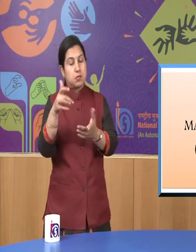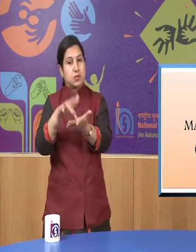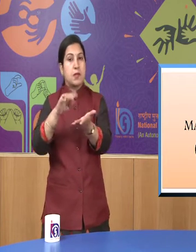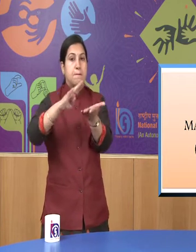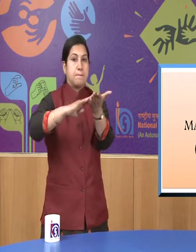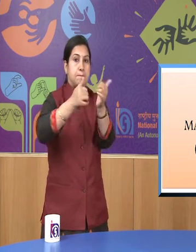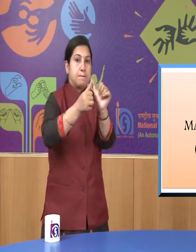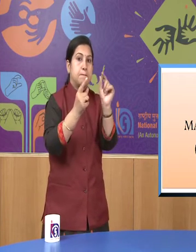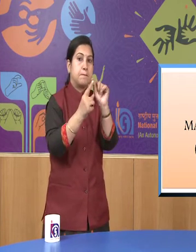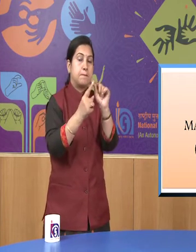and Mapila.